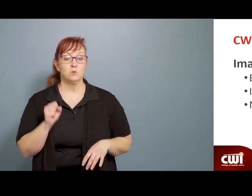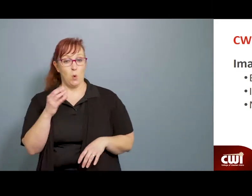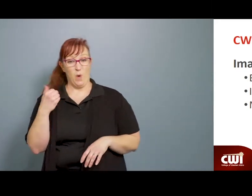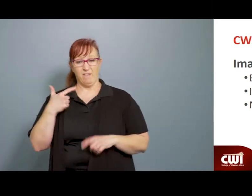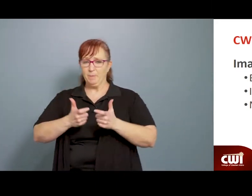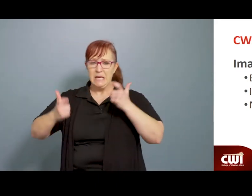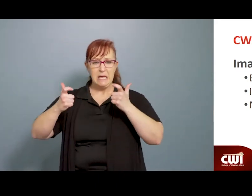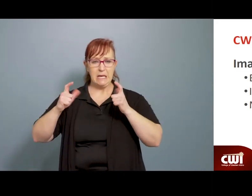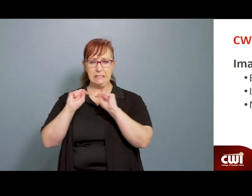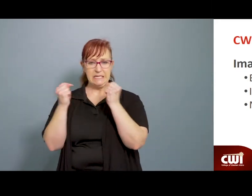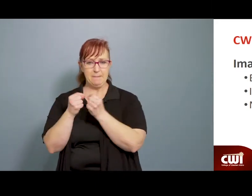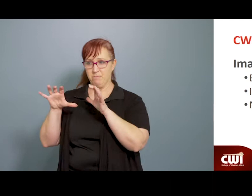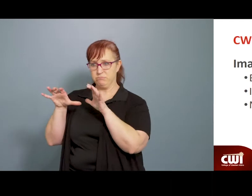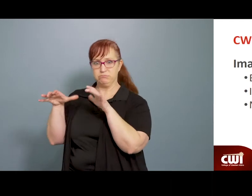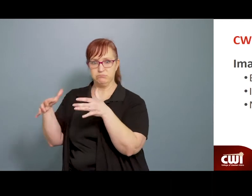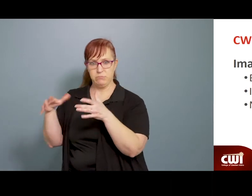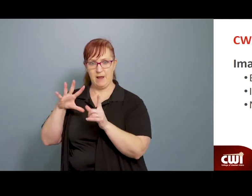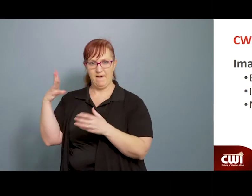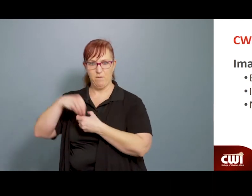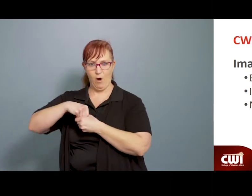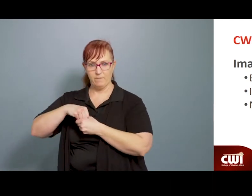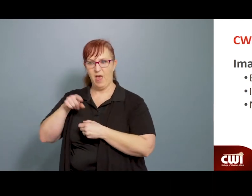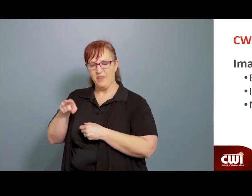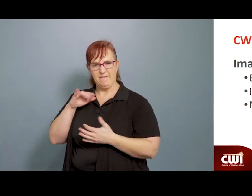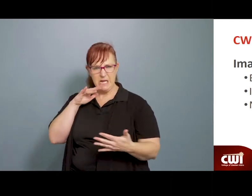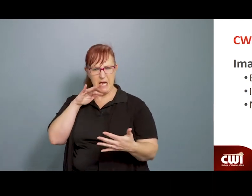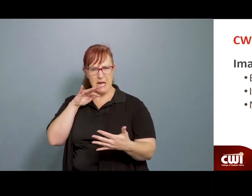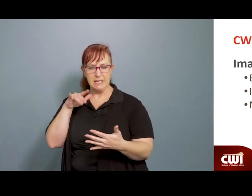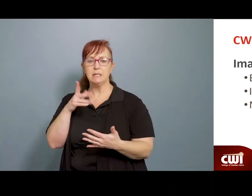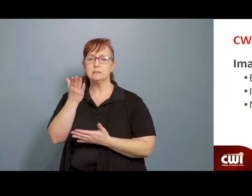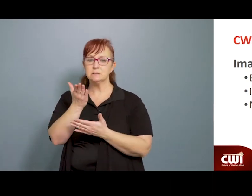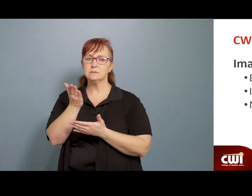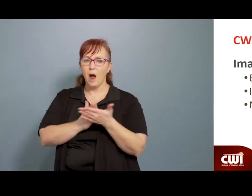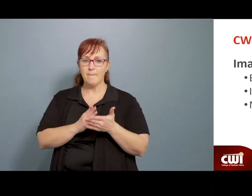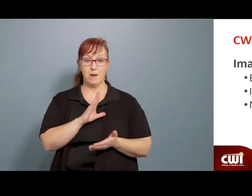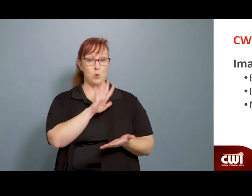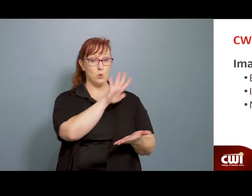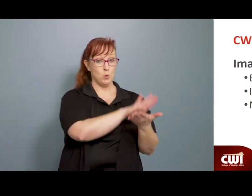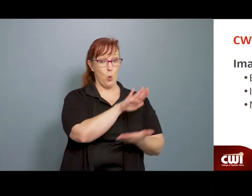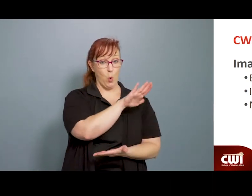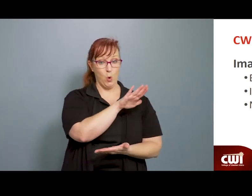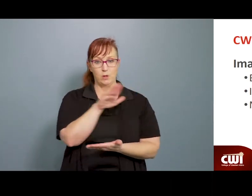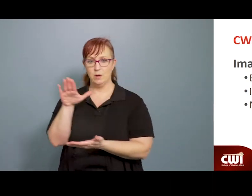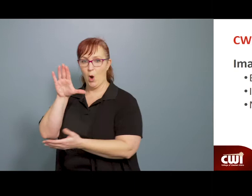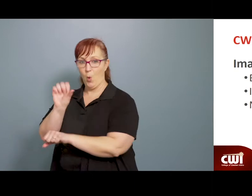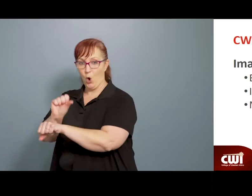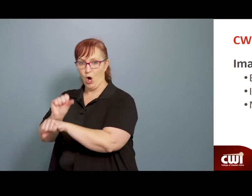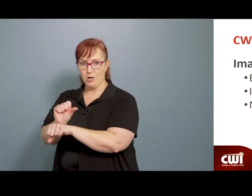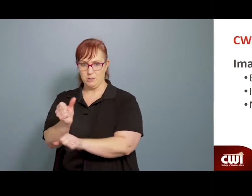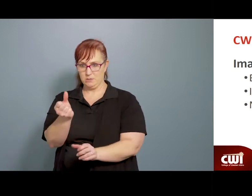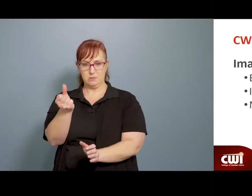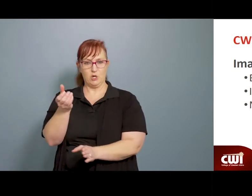working behind the scenes that has gone through and identified some gaps that we have. And they're working currently